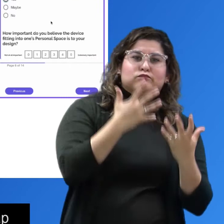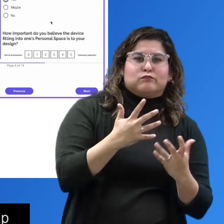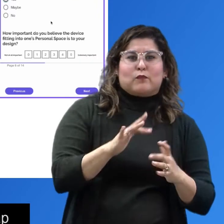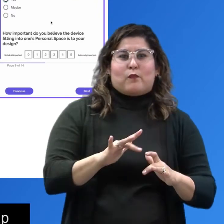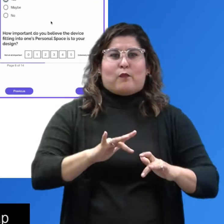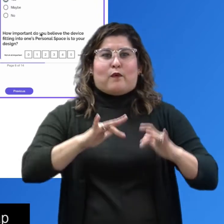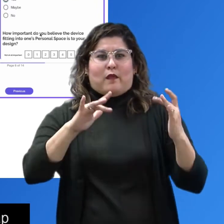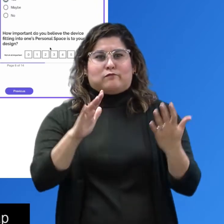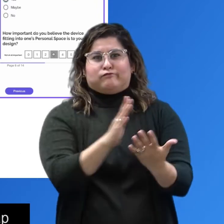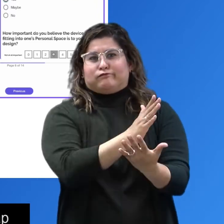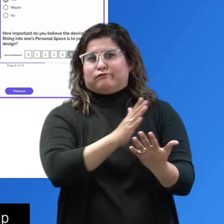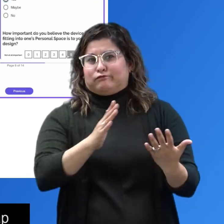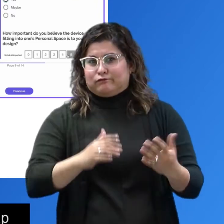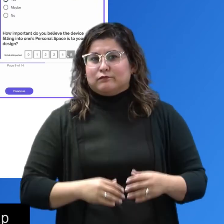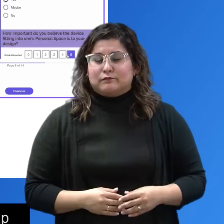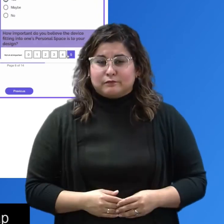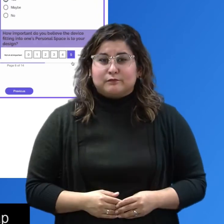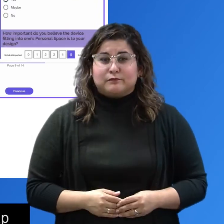intensity.